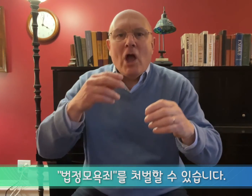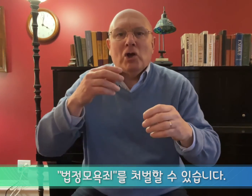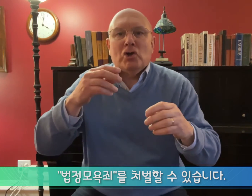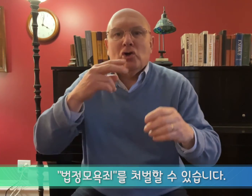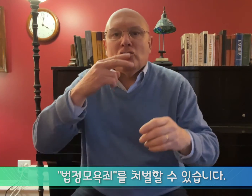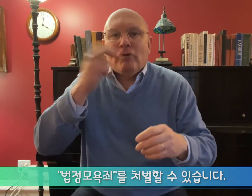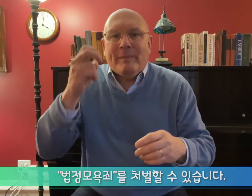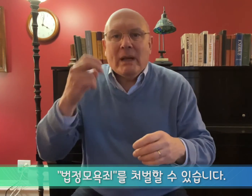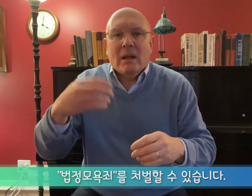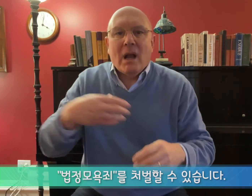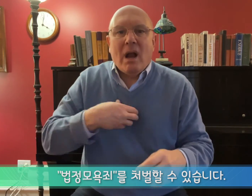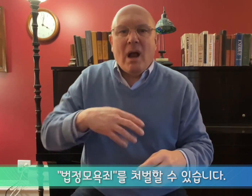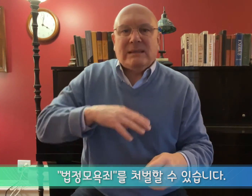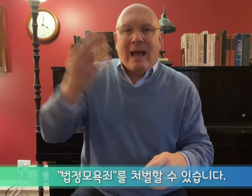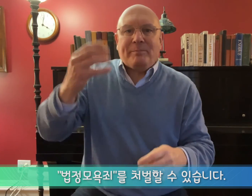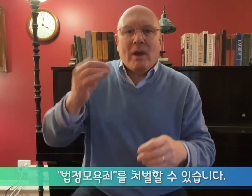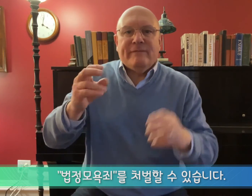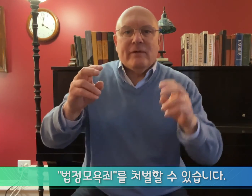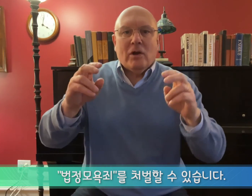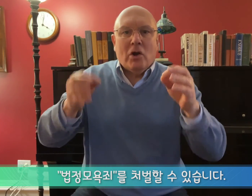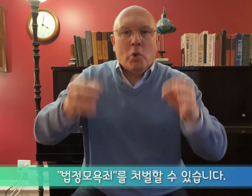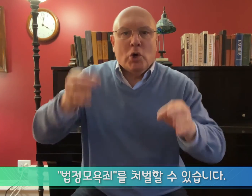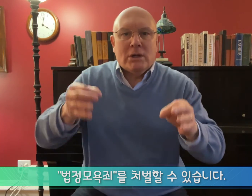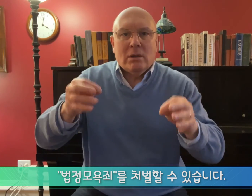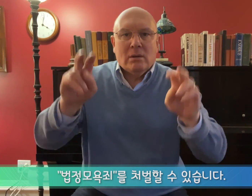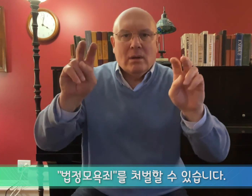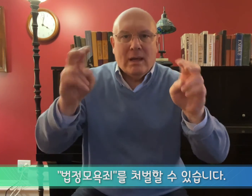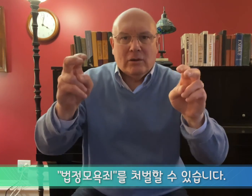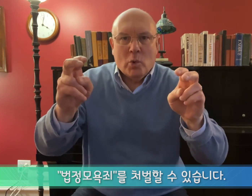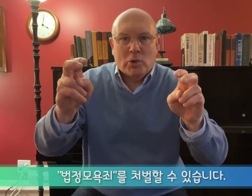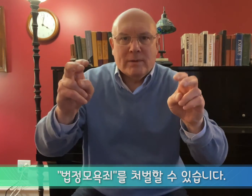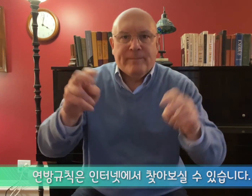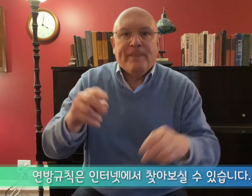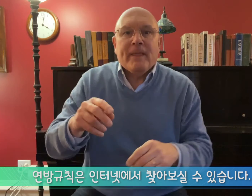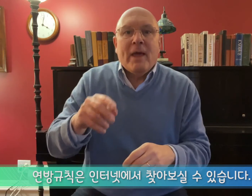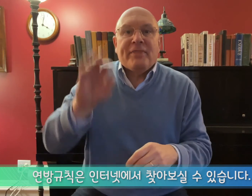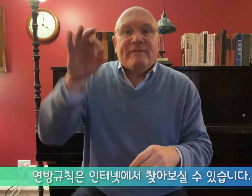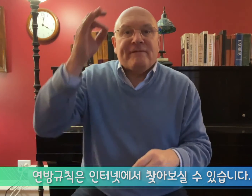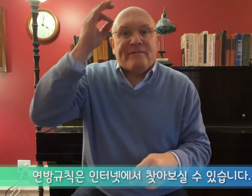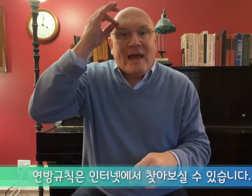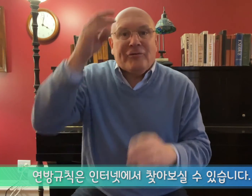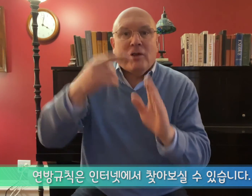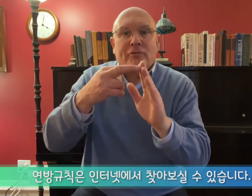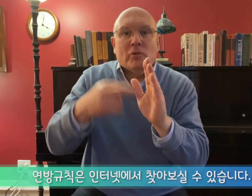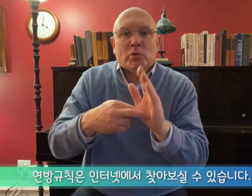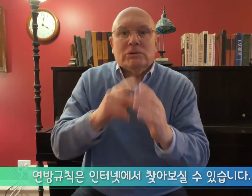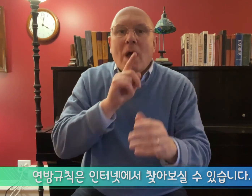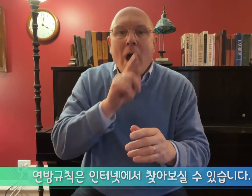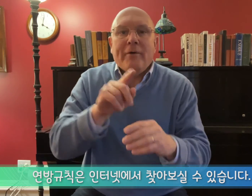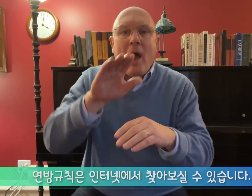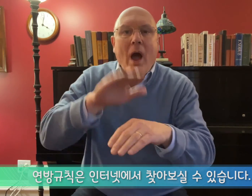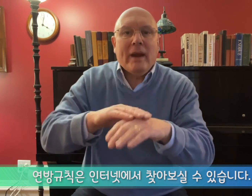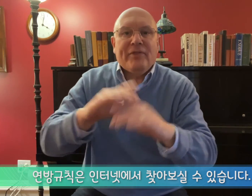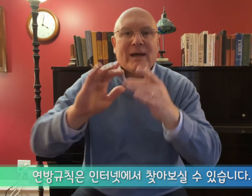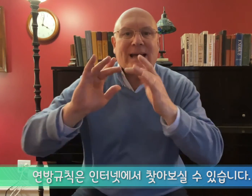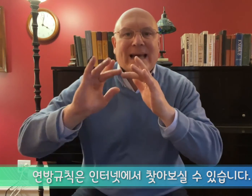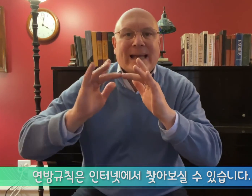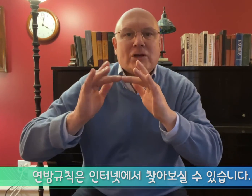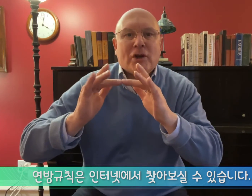punish, quote, criminal contempt of court, end quote. The federal rules are